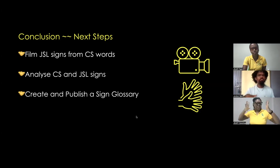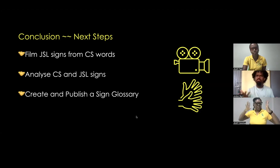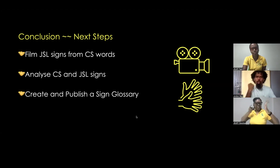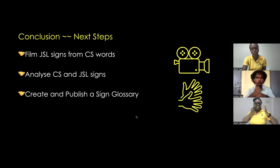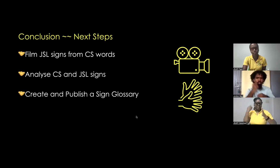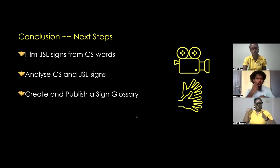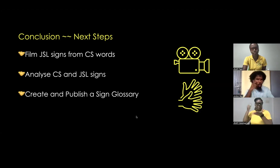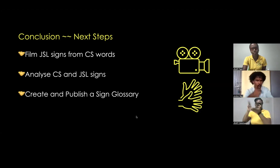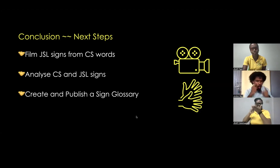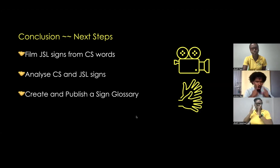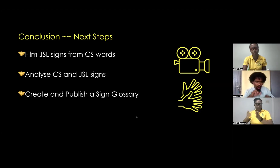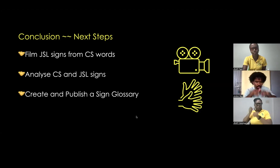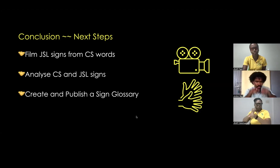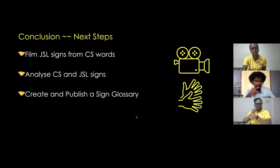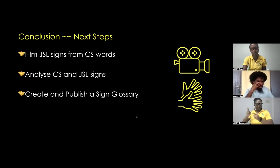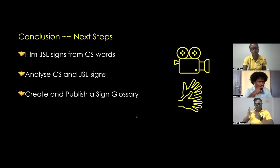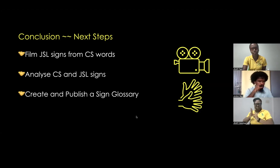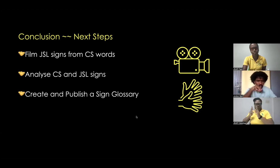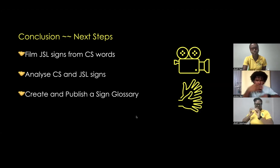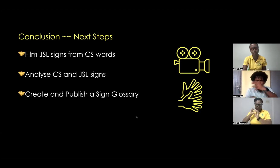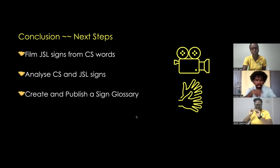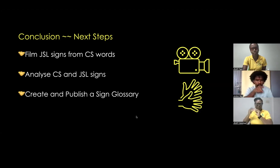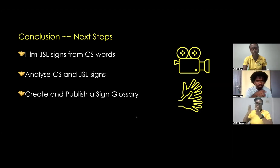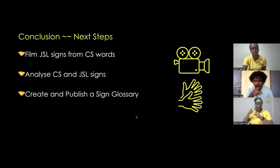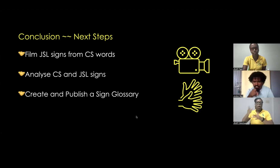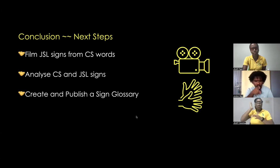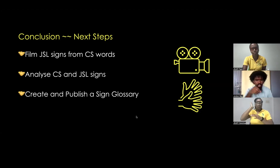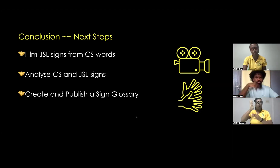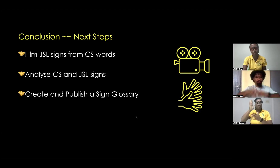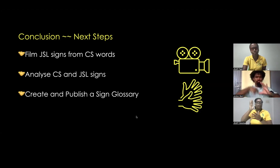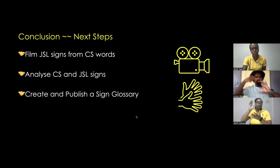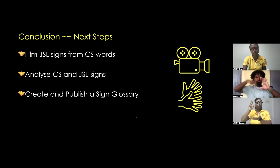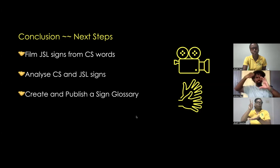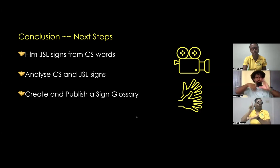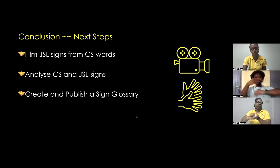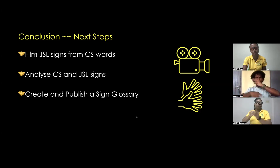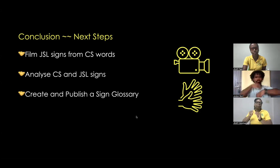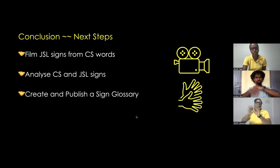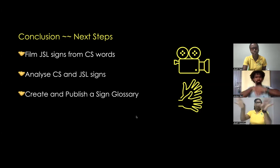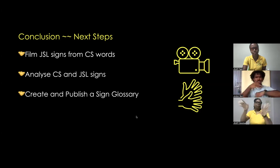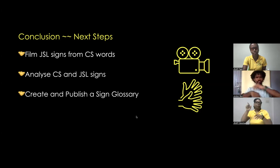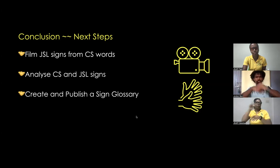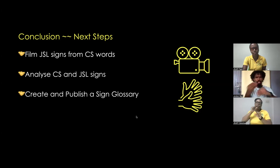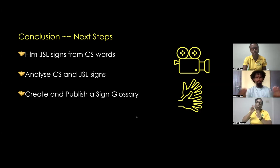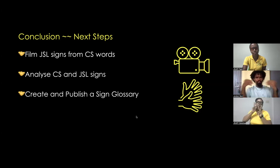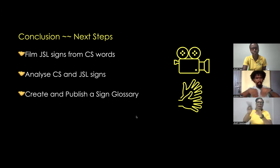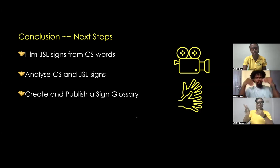glossary. We'll have a glossary put in place, and they were working on it ever since, putting things together, and we'll print it and send it